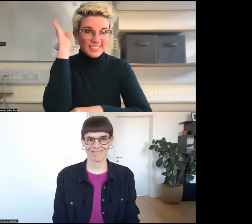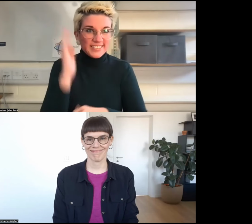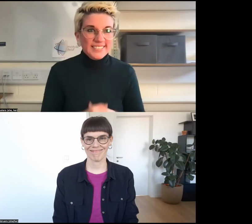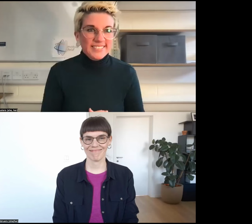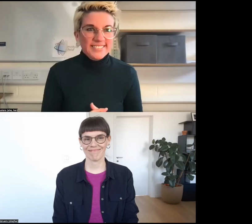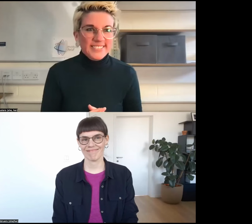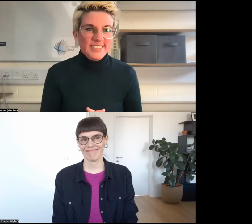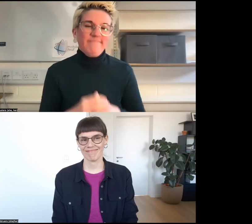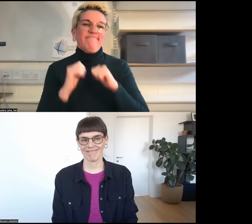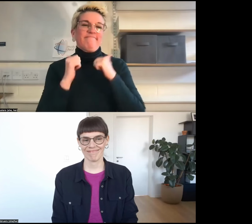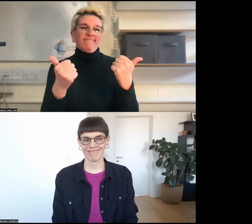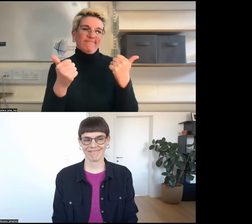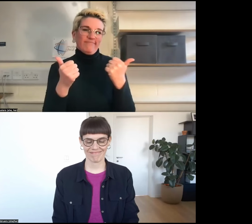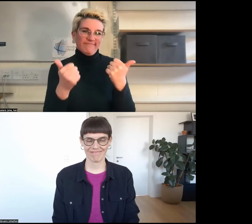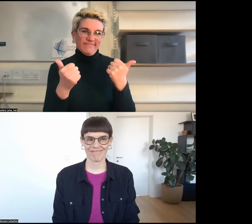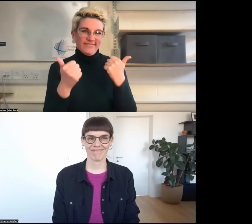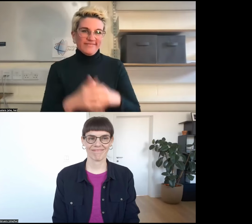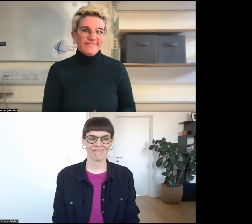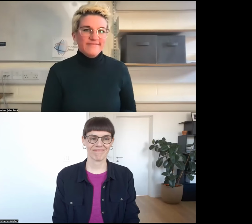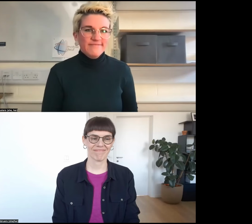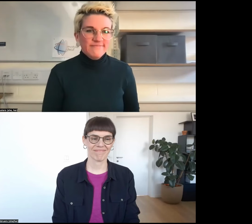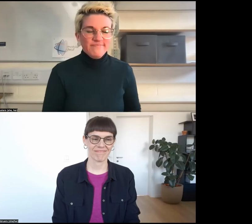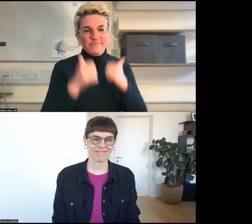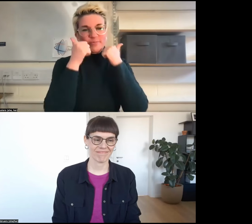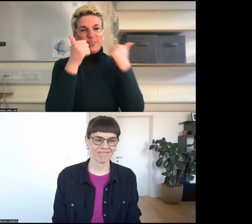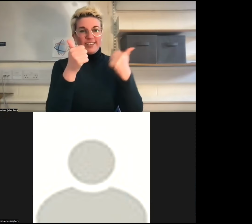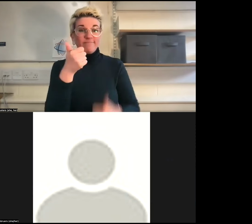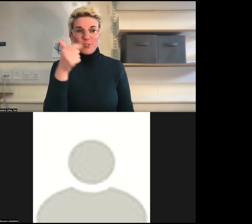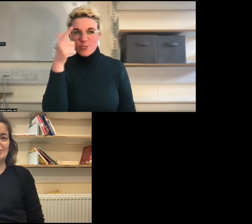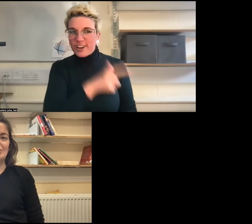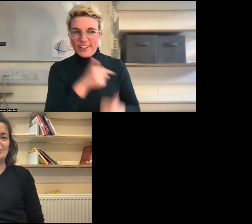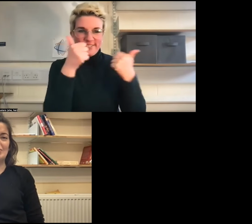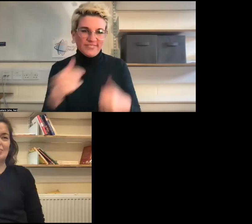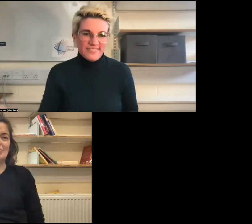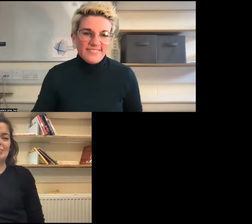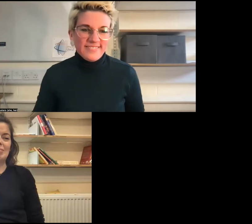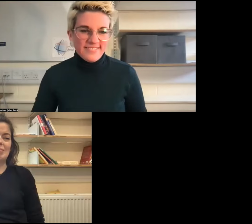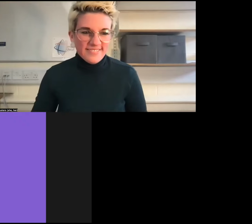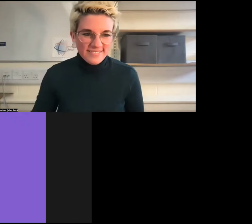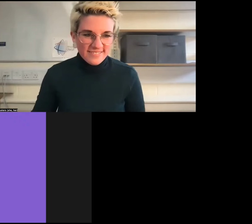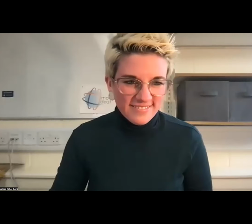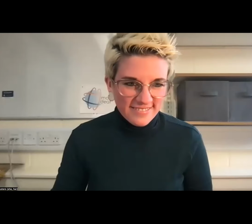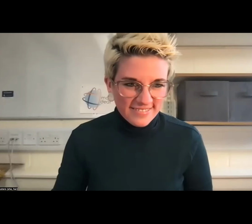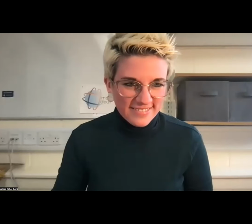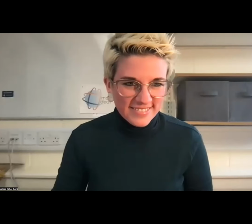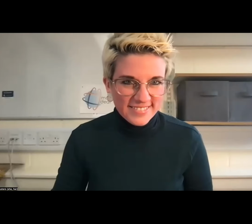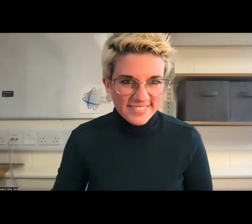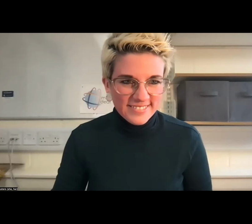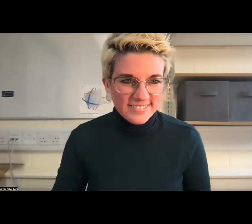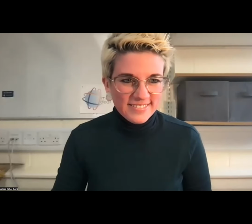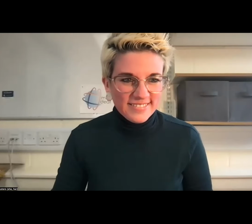so if we're ready, Sanchu, over to you for your presentation. Great, I'll share my screen. Good luck, Sanchu.